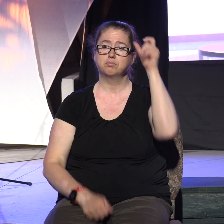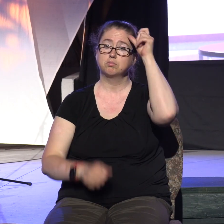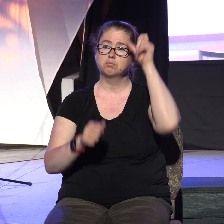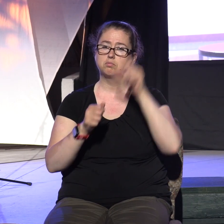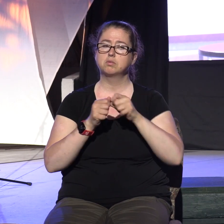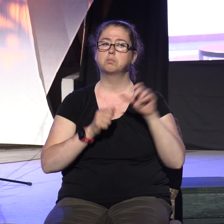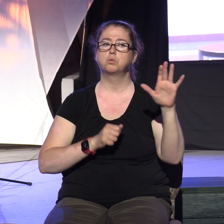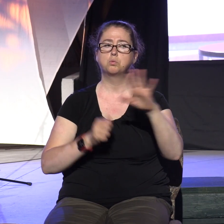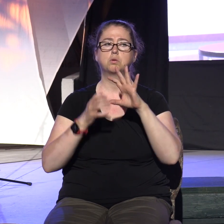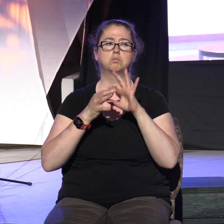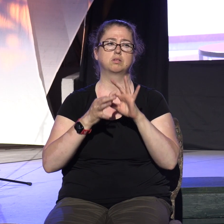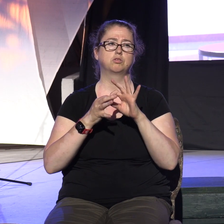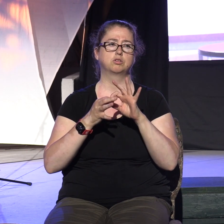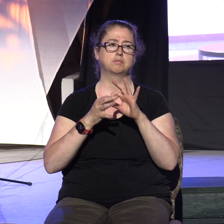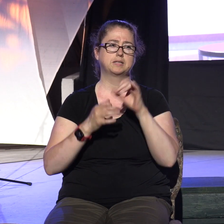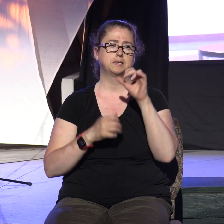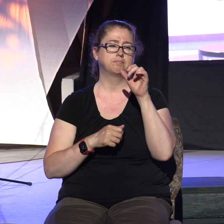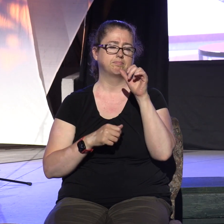be rich.